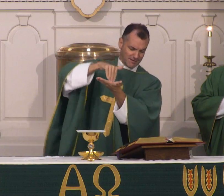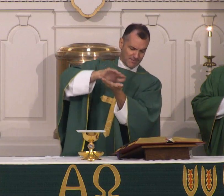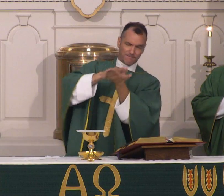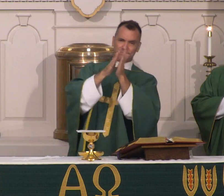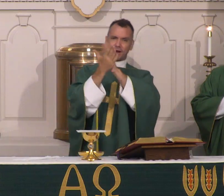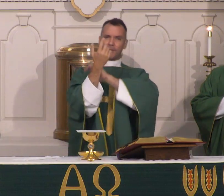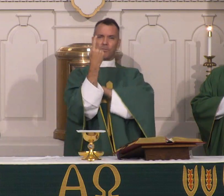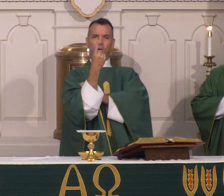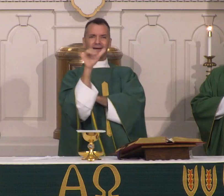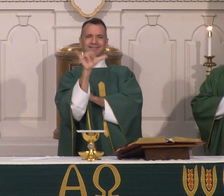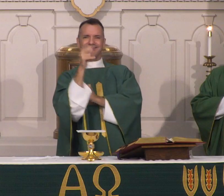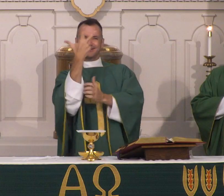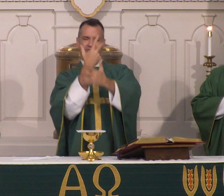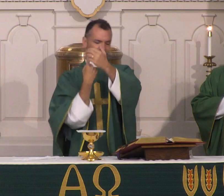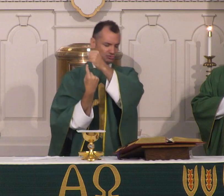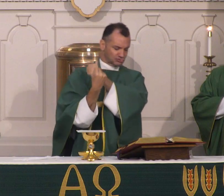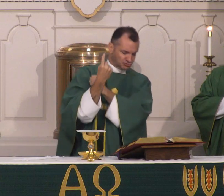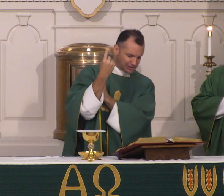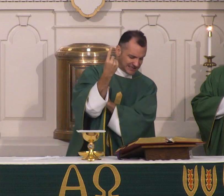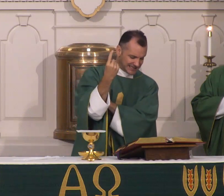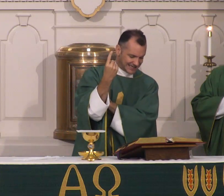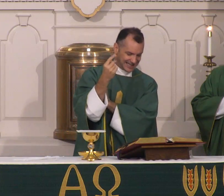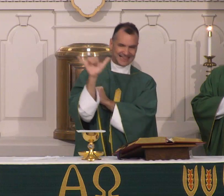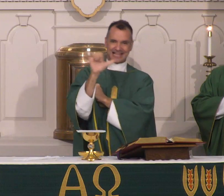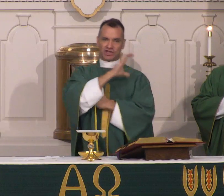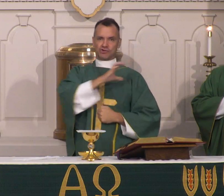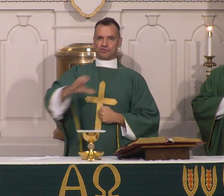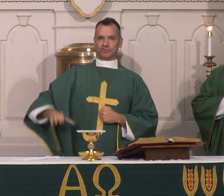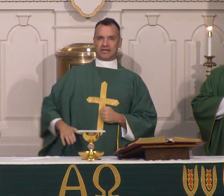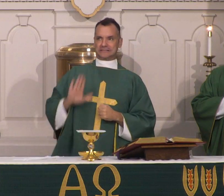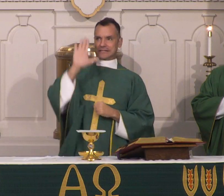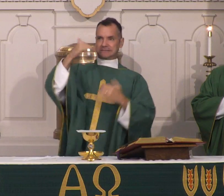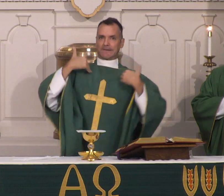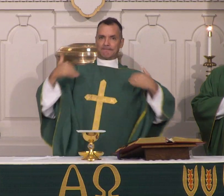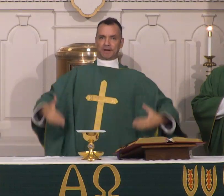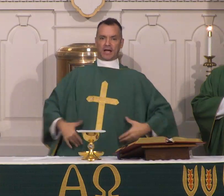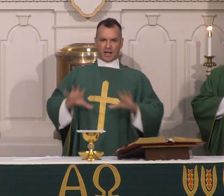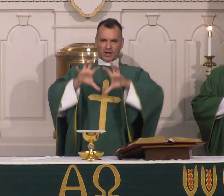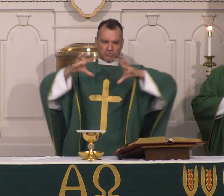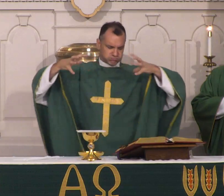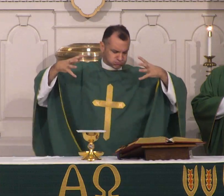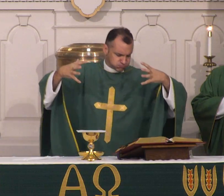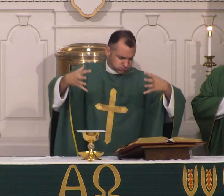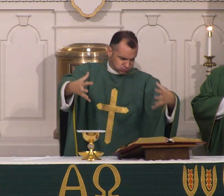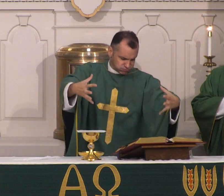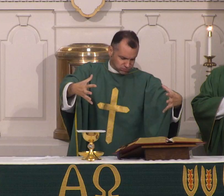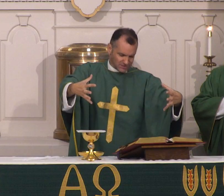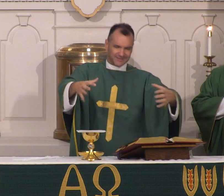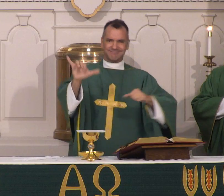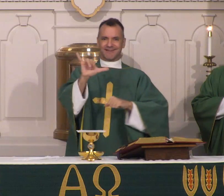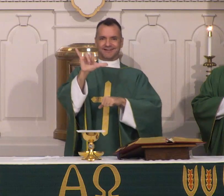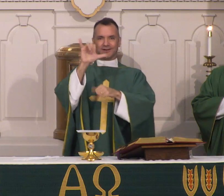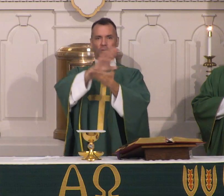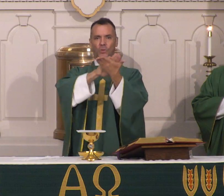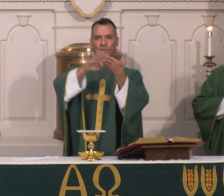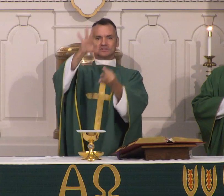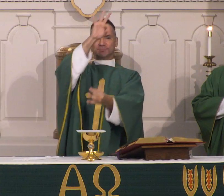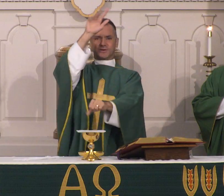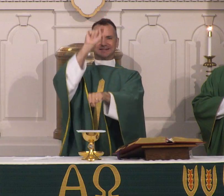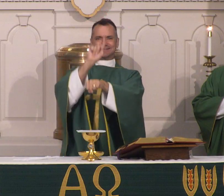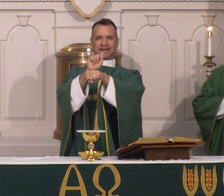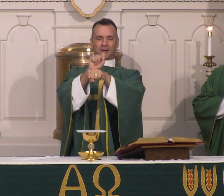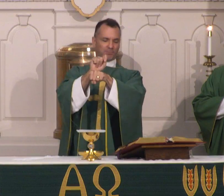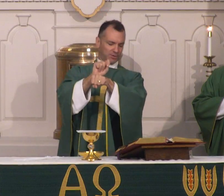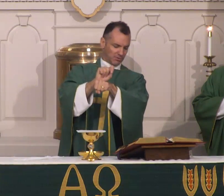that a people formed as one by the unity of the Trinity, may the body of Christ and the temple of the Holy Spirit might,